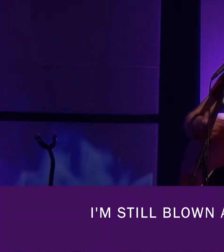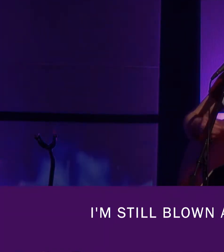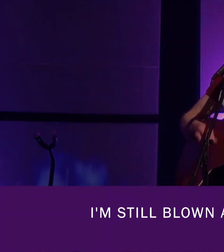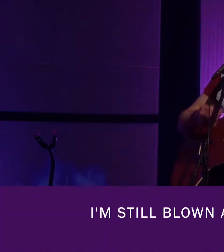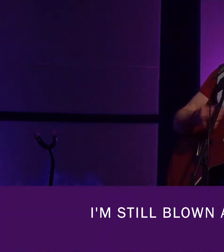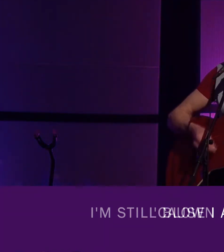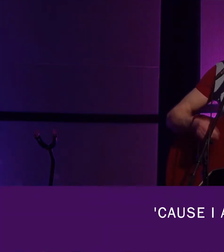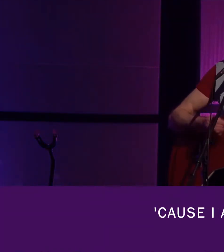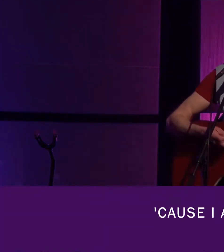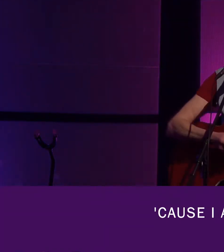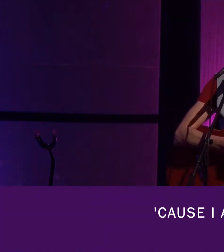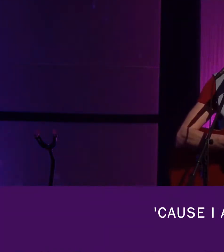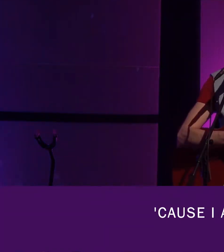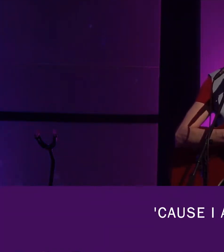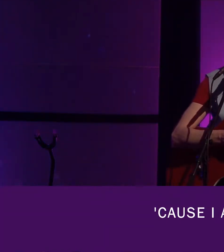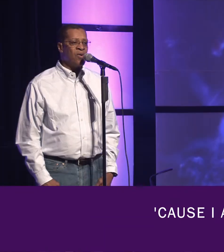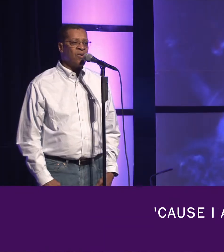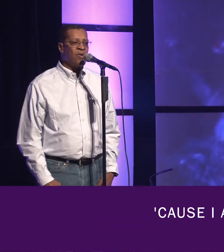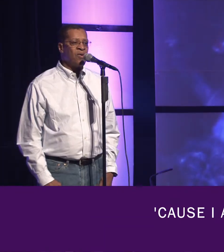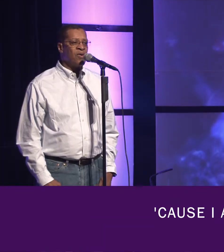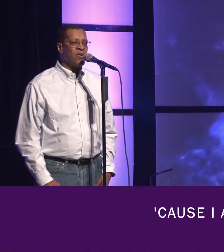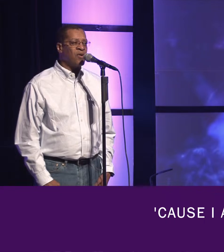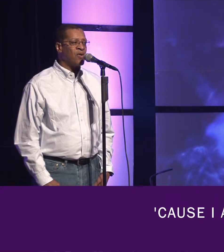your mind. 'Cause I am